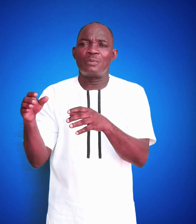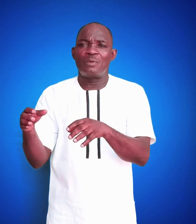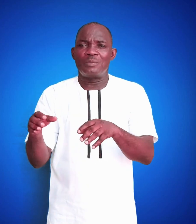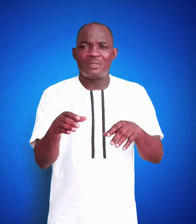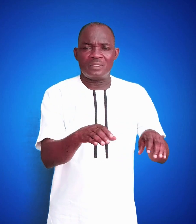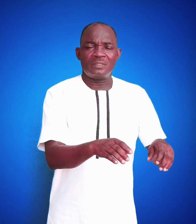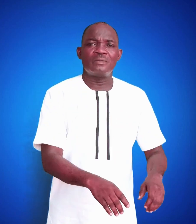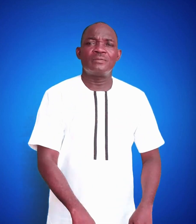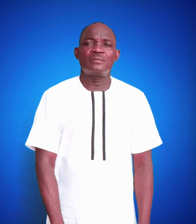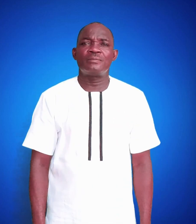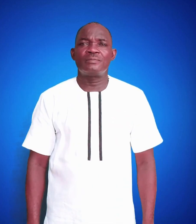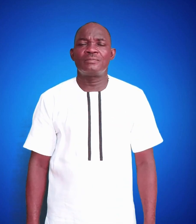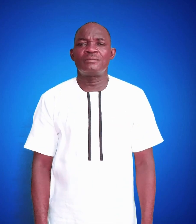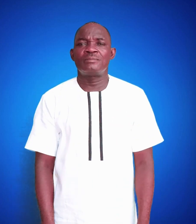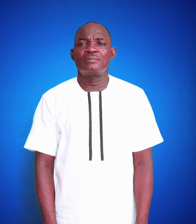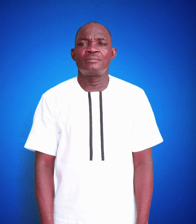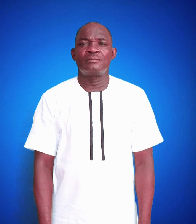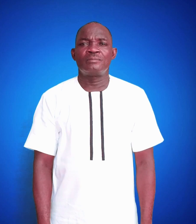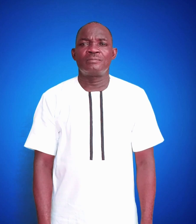community.